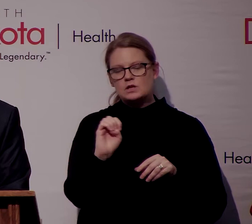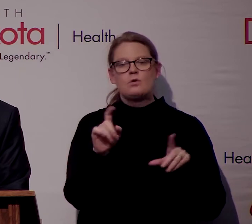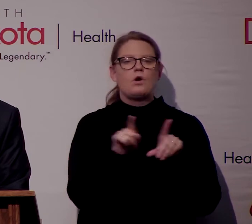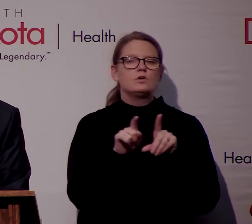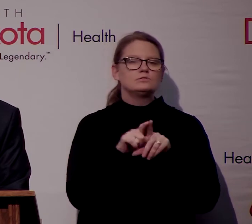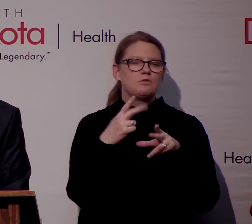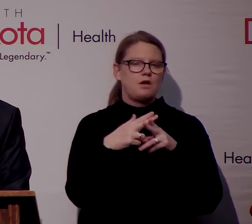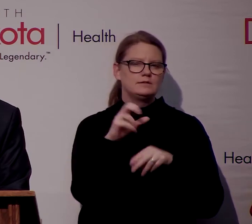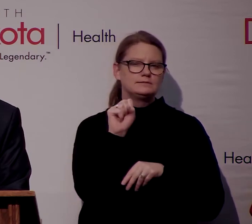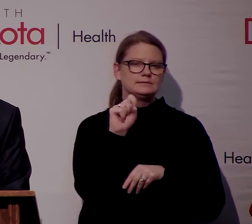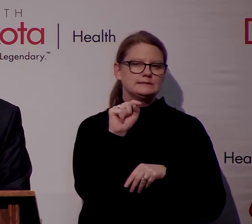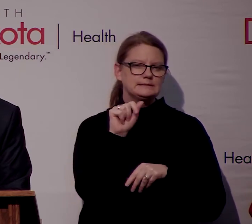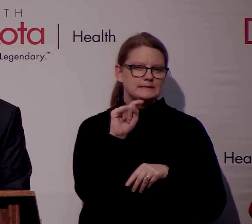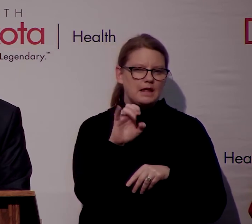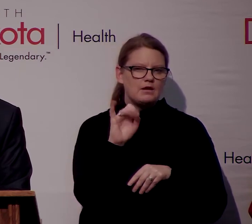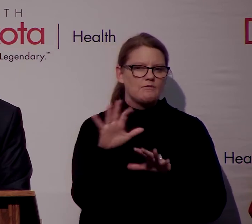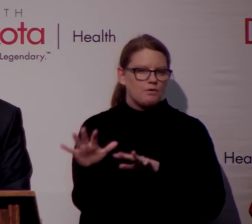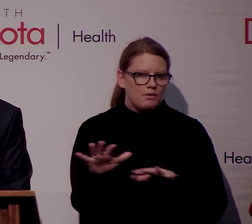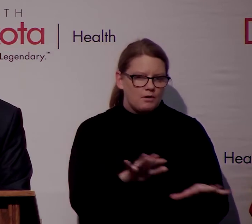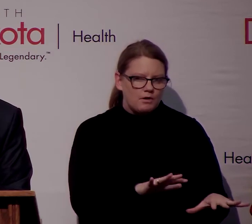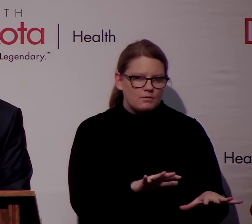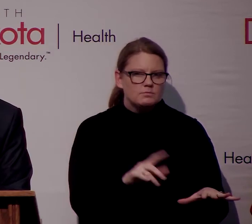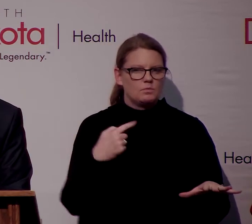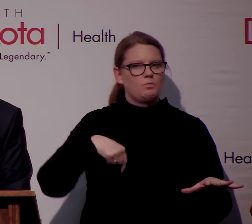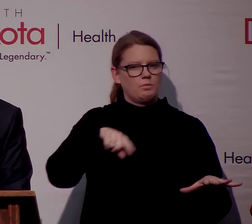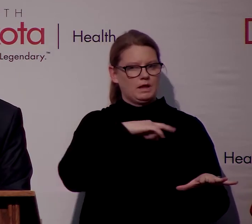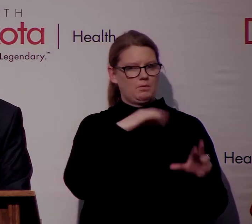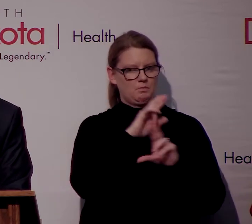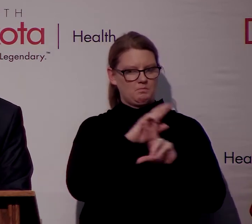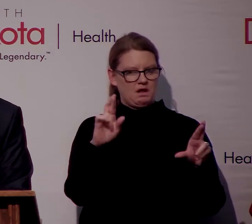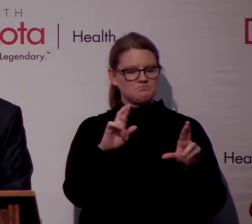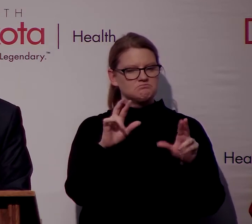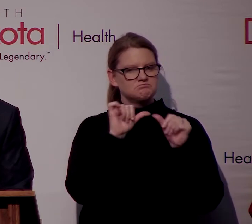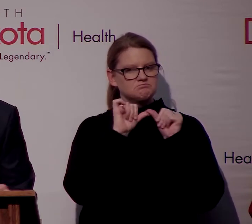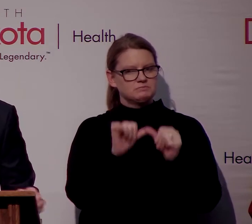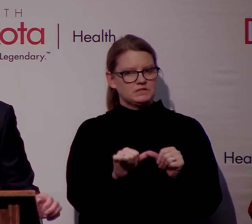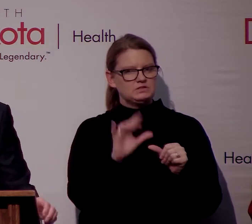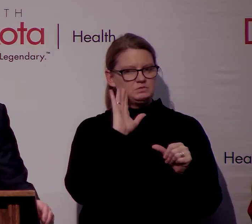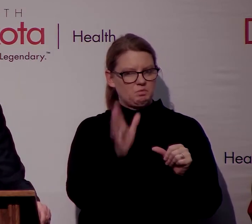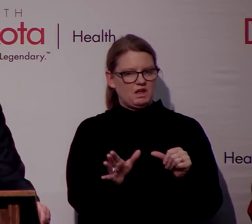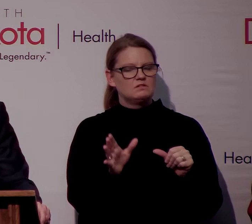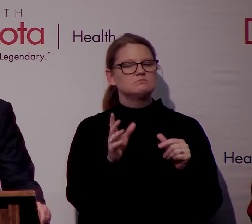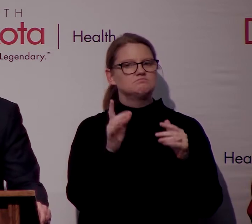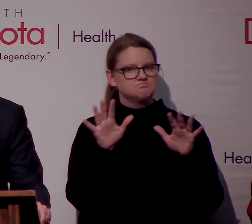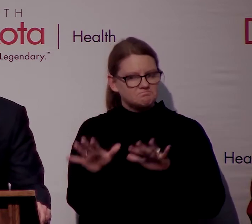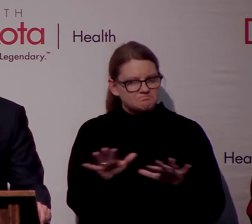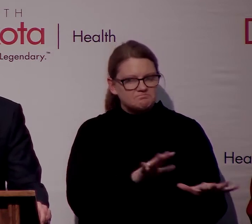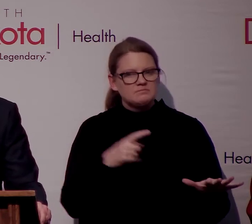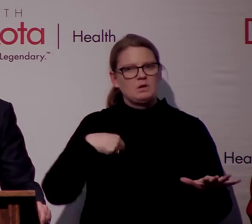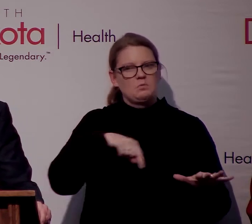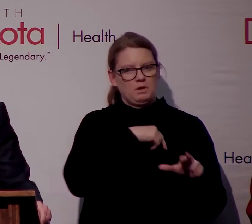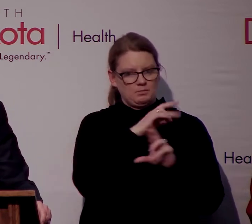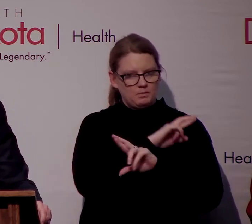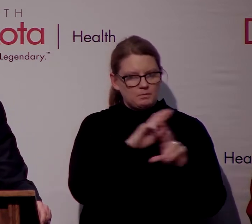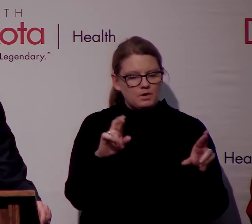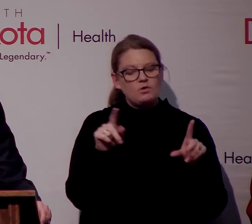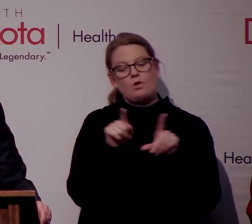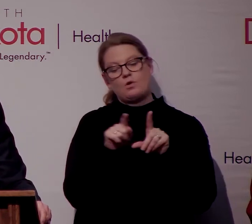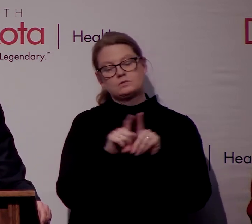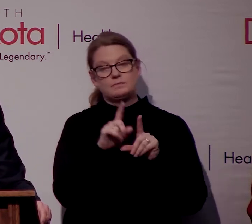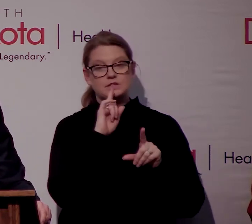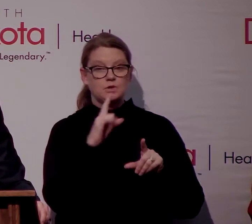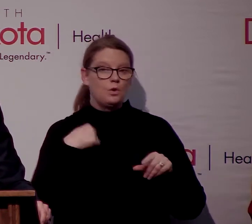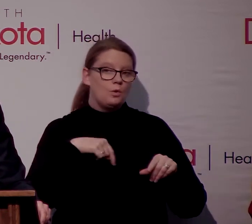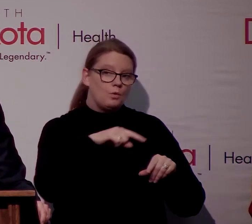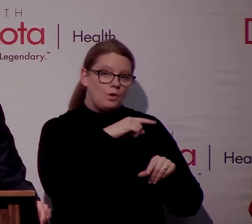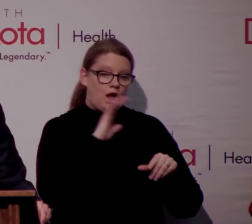positioned and well prepared as a state. That condition remains the same. Also have said that we want to make sure that we're basing our decisions